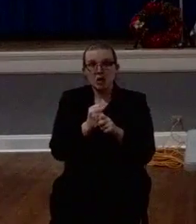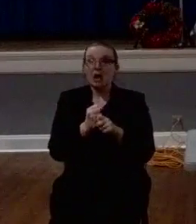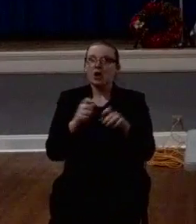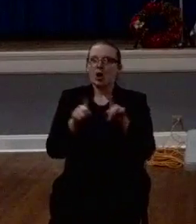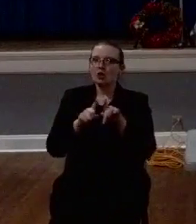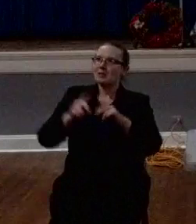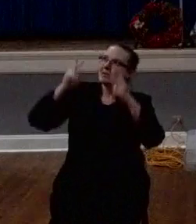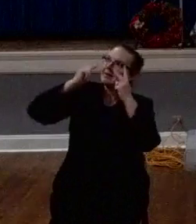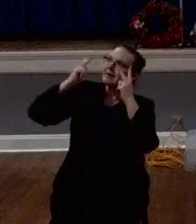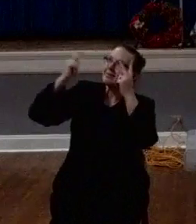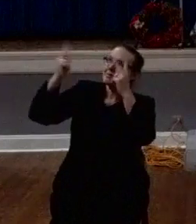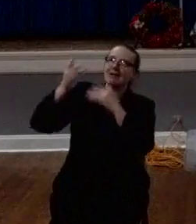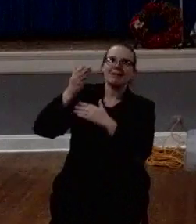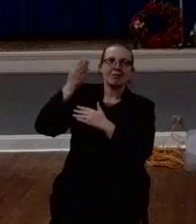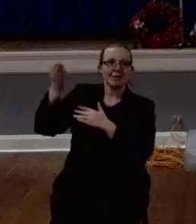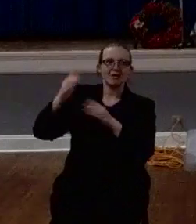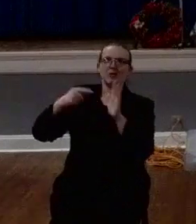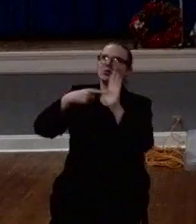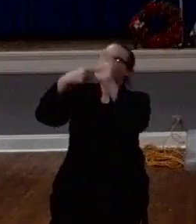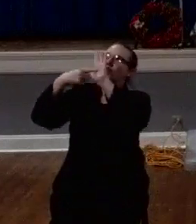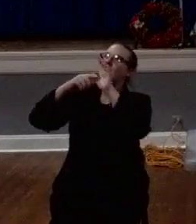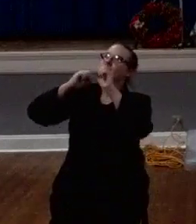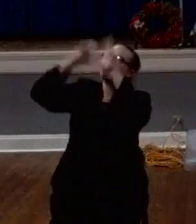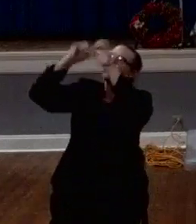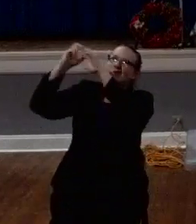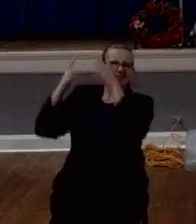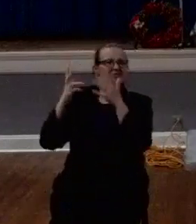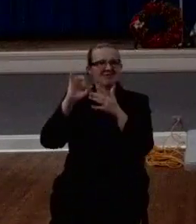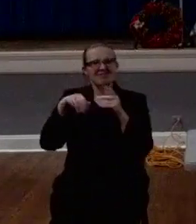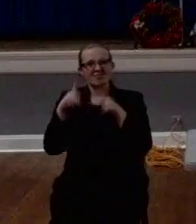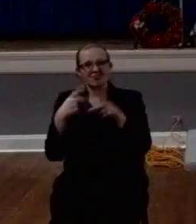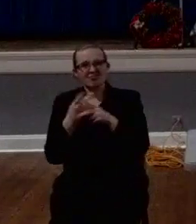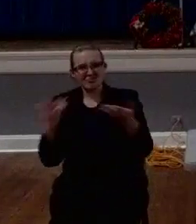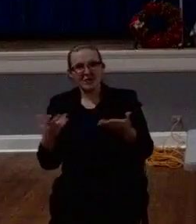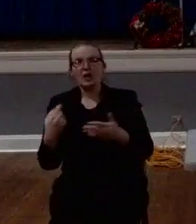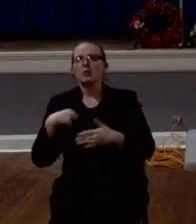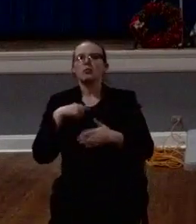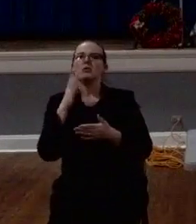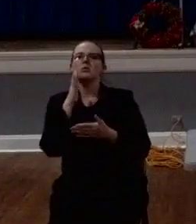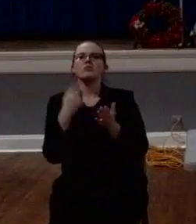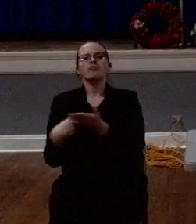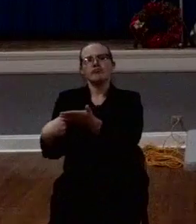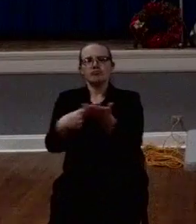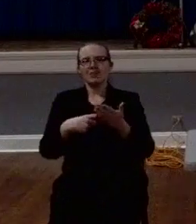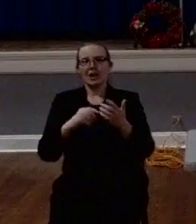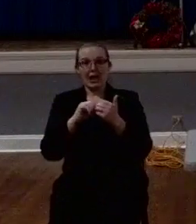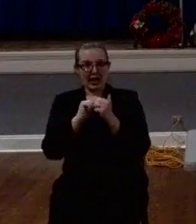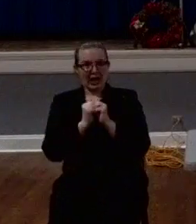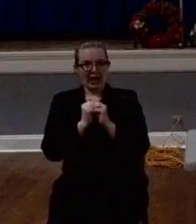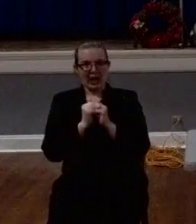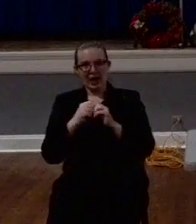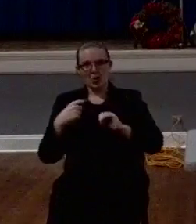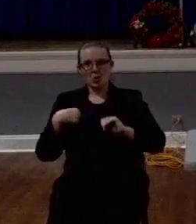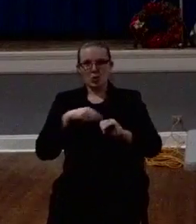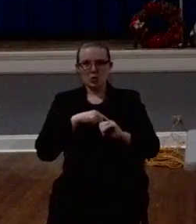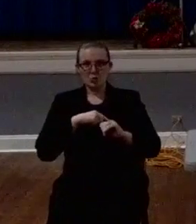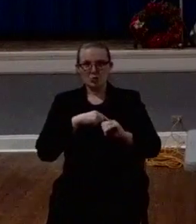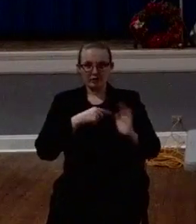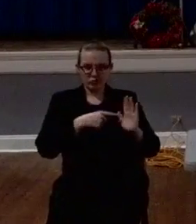So again, it's this, and we're going to talk a little bit about that, how how we actually kind of frame that